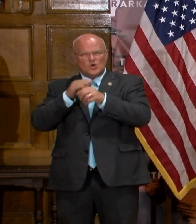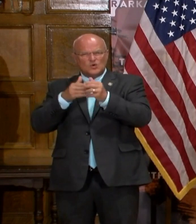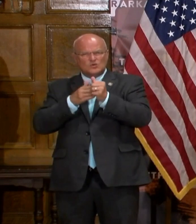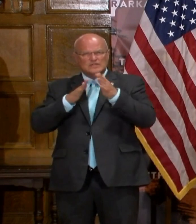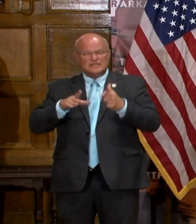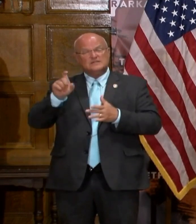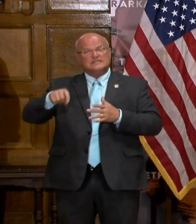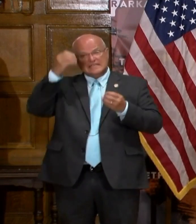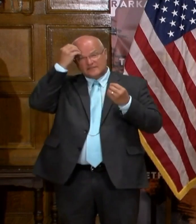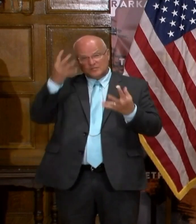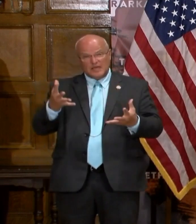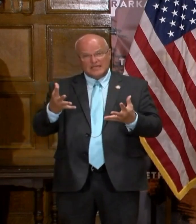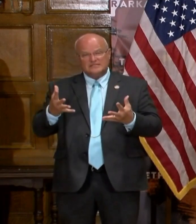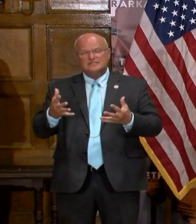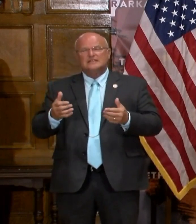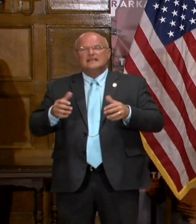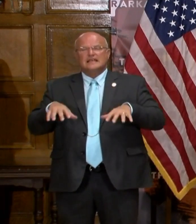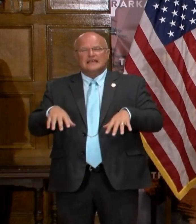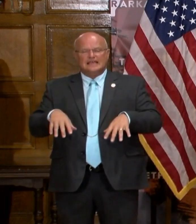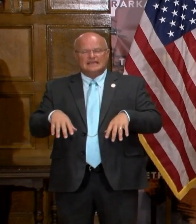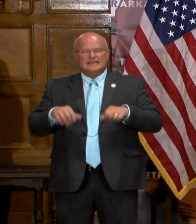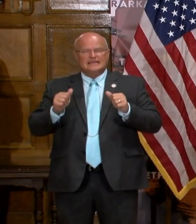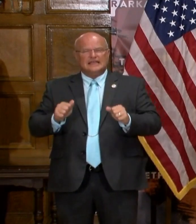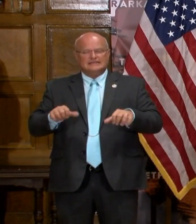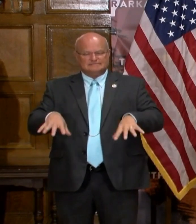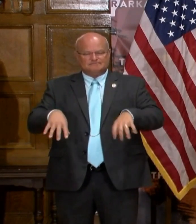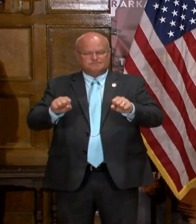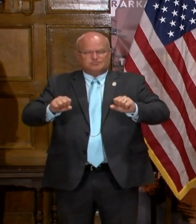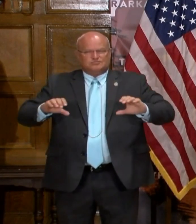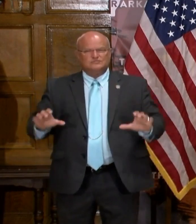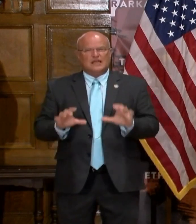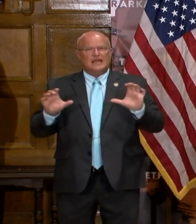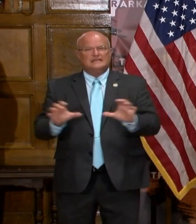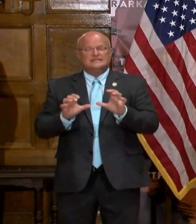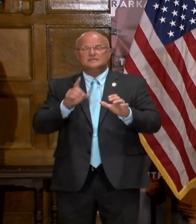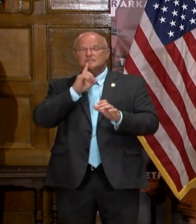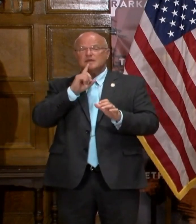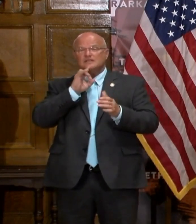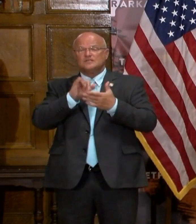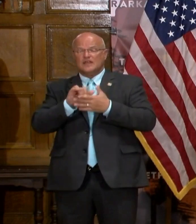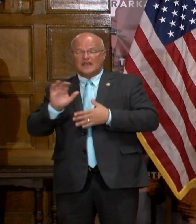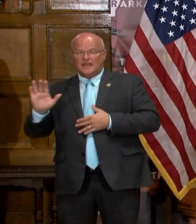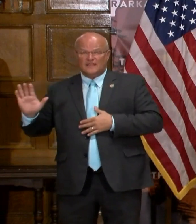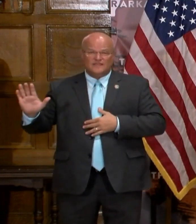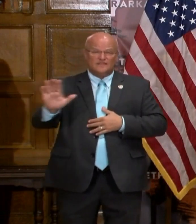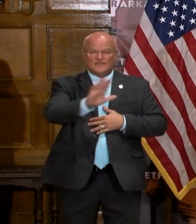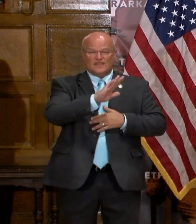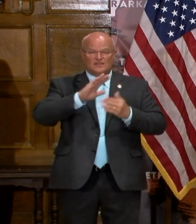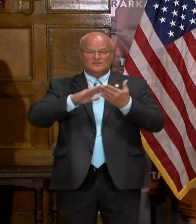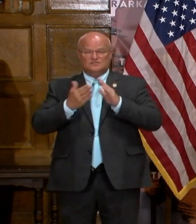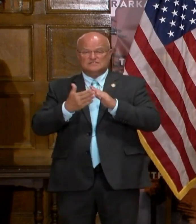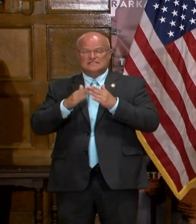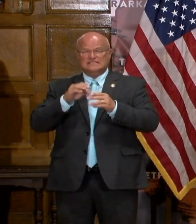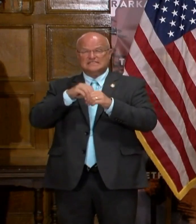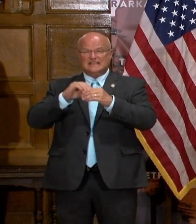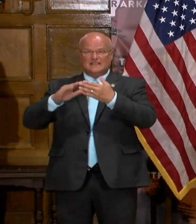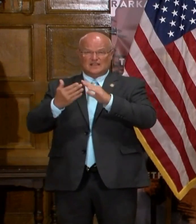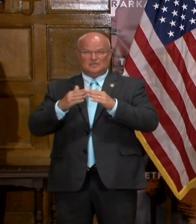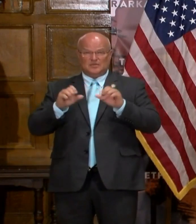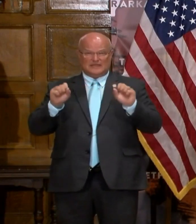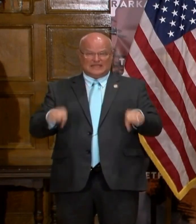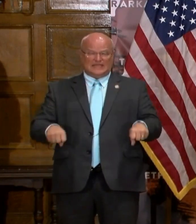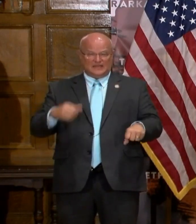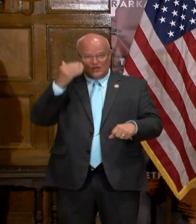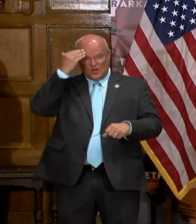information that they can put into action to make sure that their citizenry knows that this COVID virus is in their community.